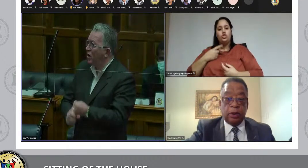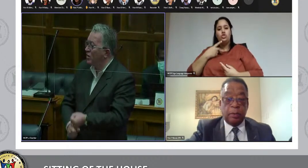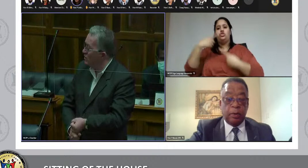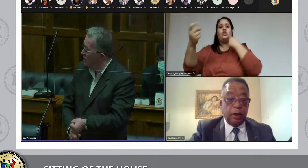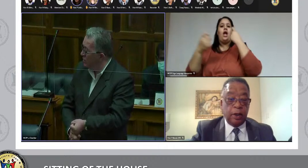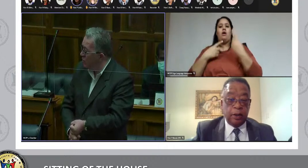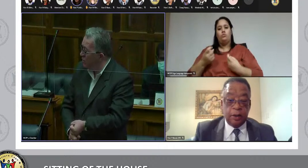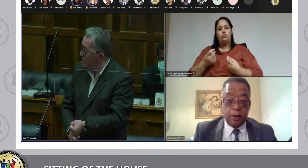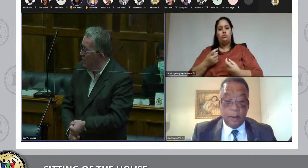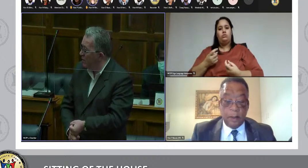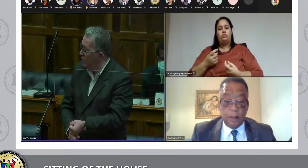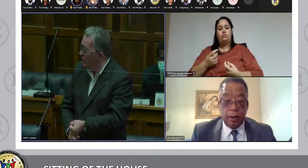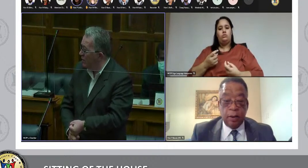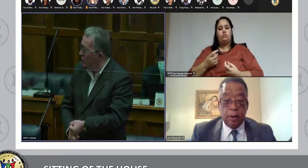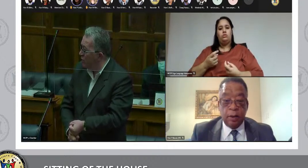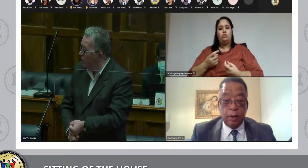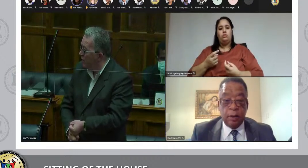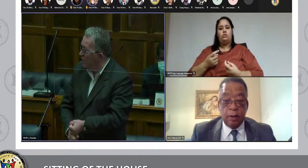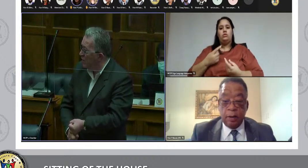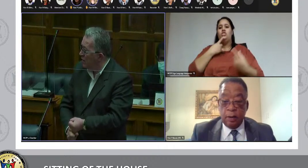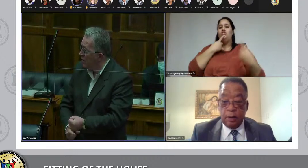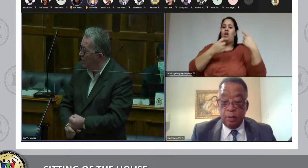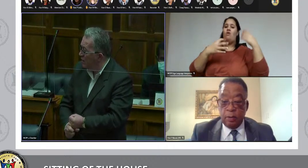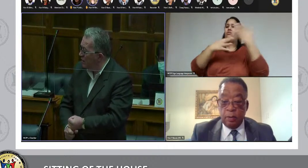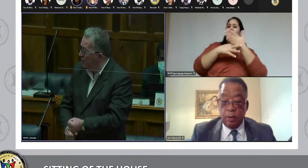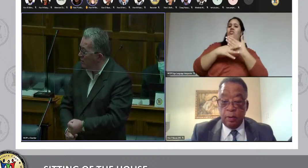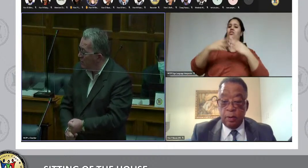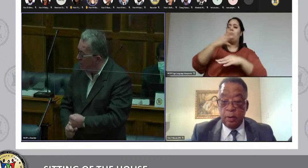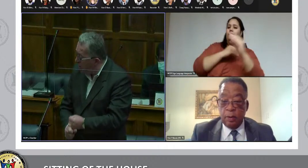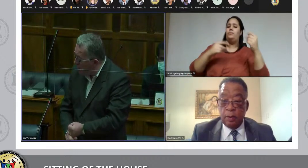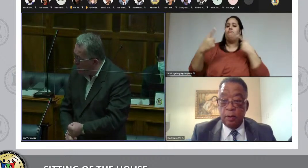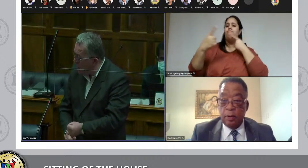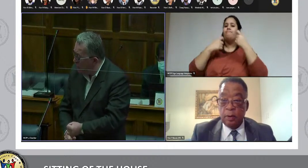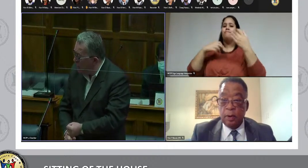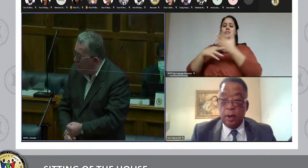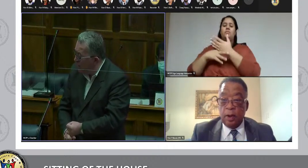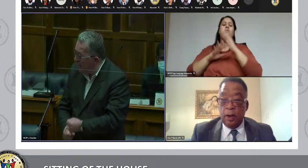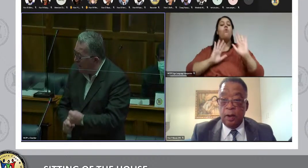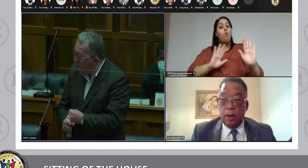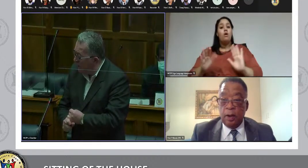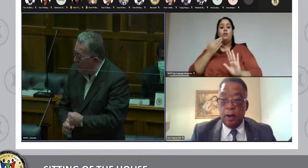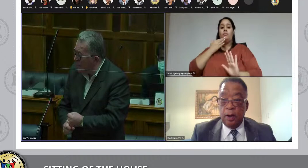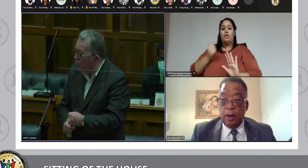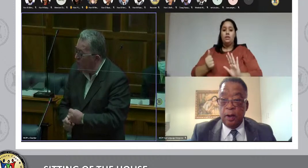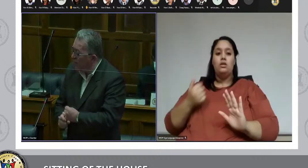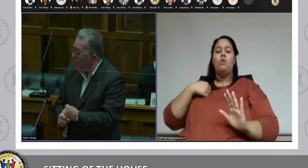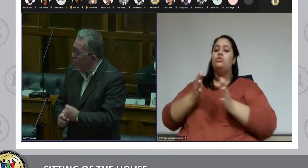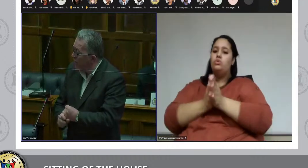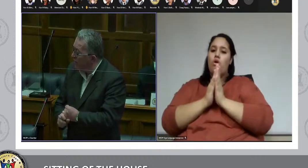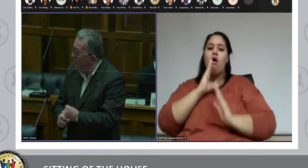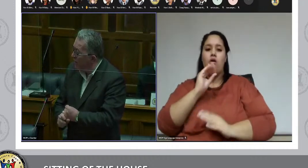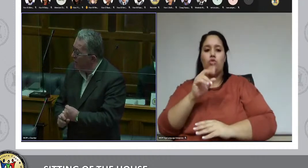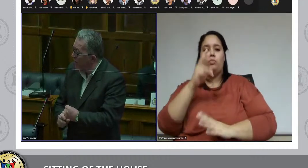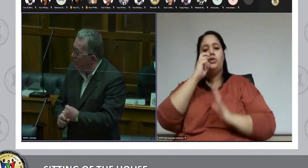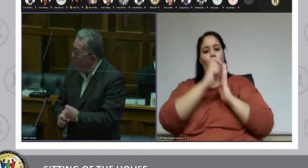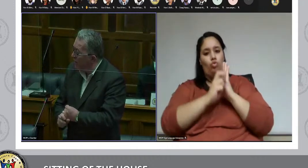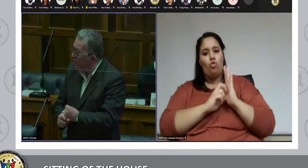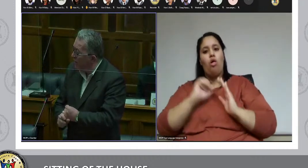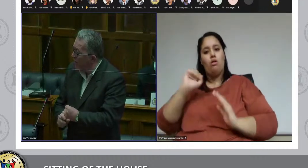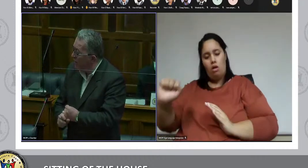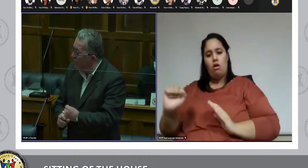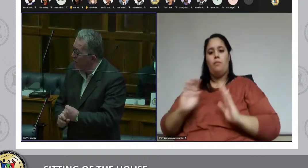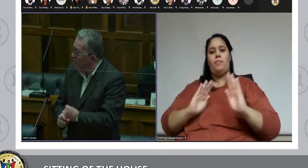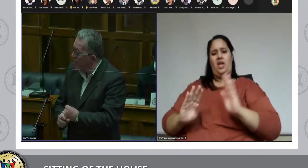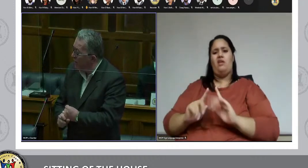She didn't. Speaker, I'd like to bring up a point of order. Order, please. and I would like you to make a ruling on her